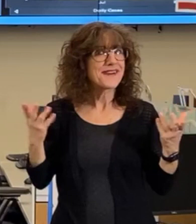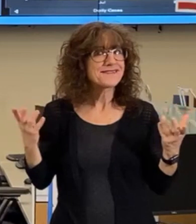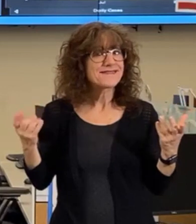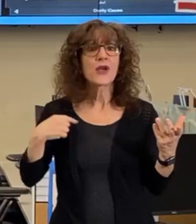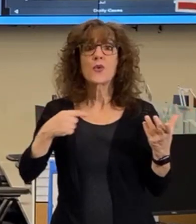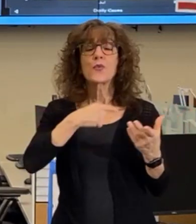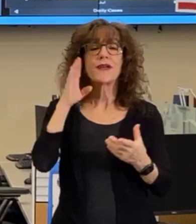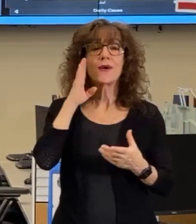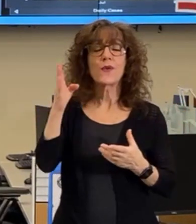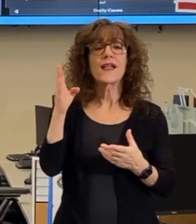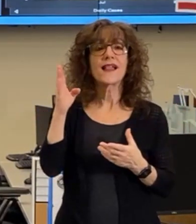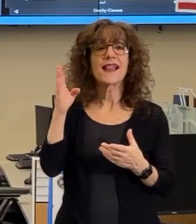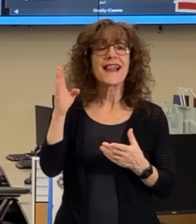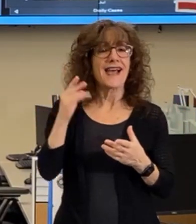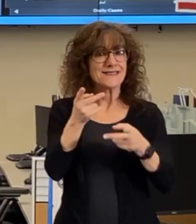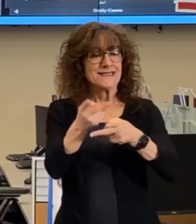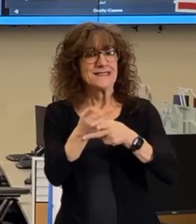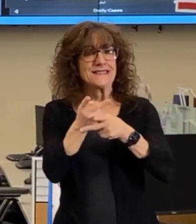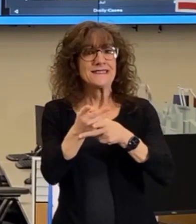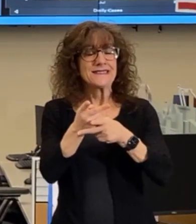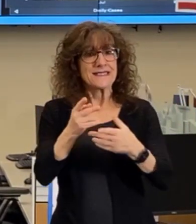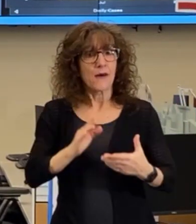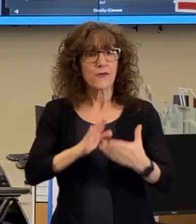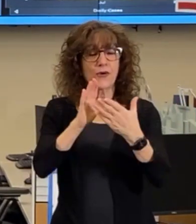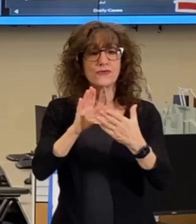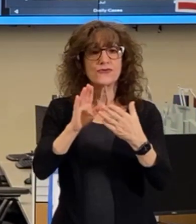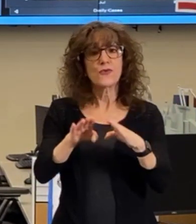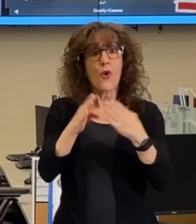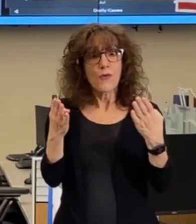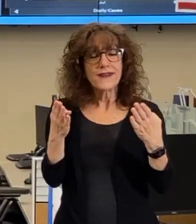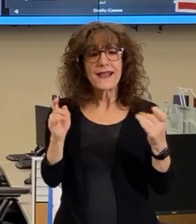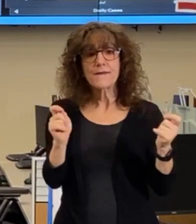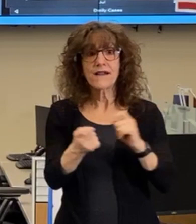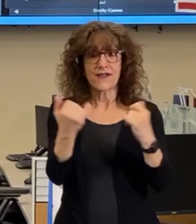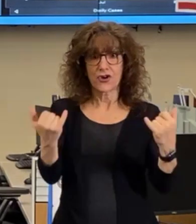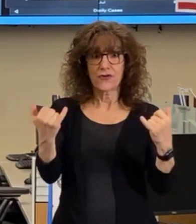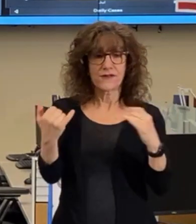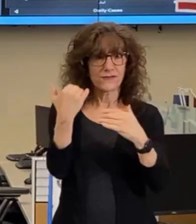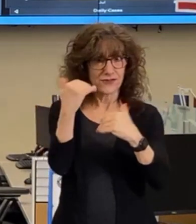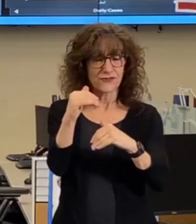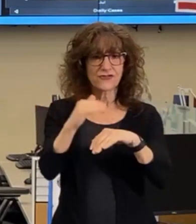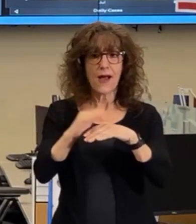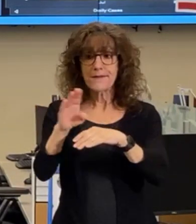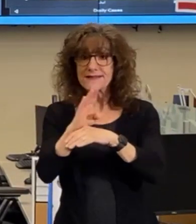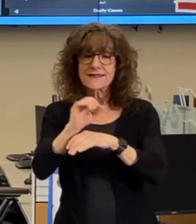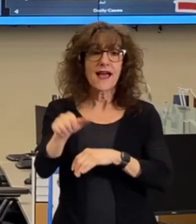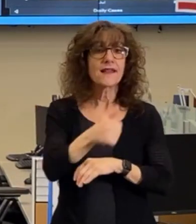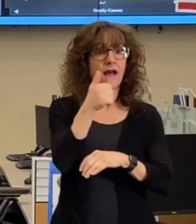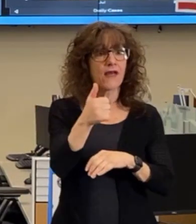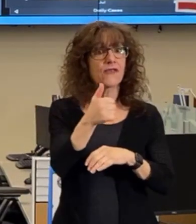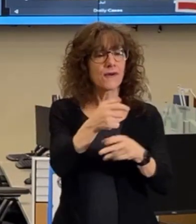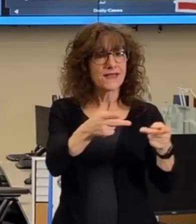we will take a measured approach to reopening, modifying current restrictions on businesses and other